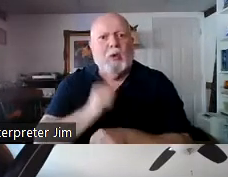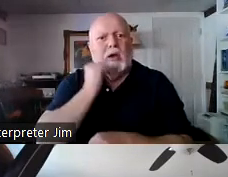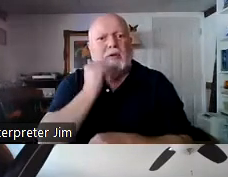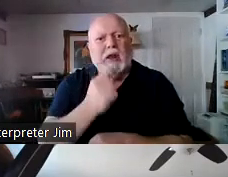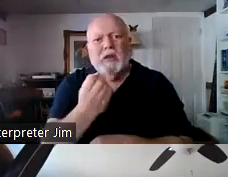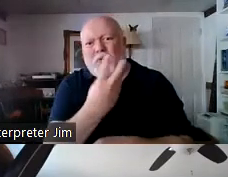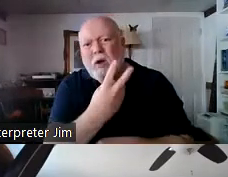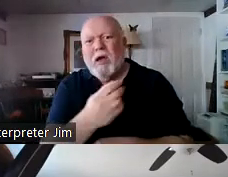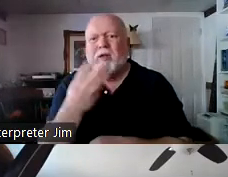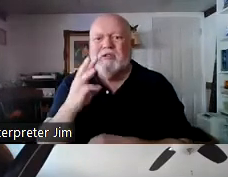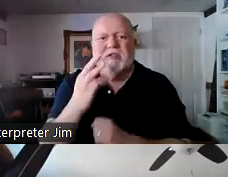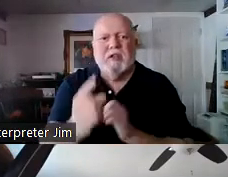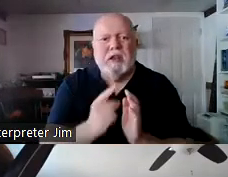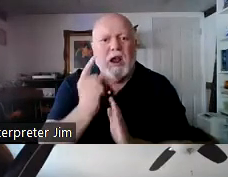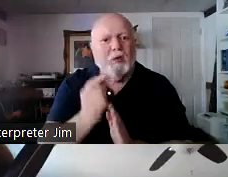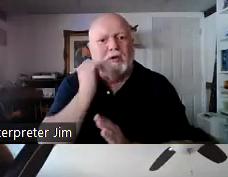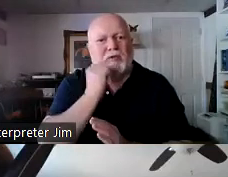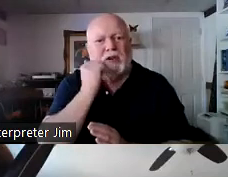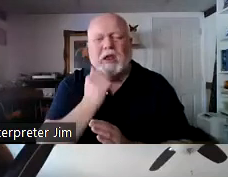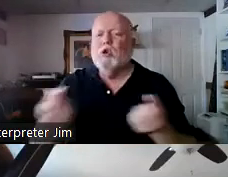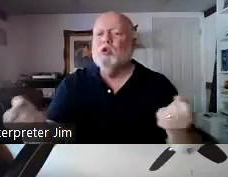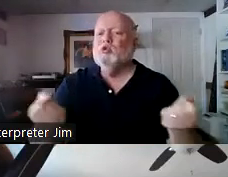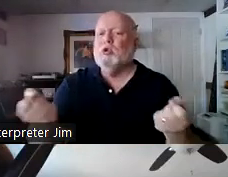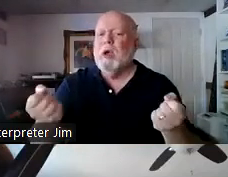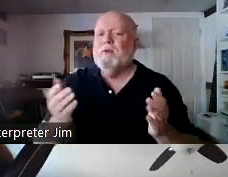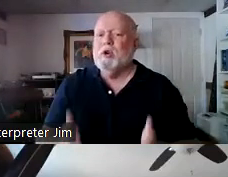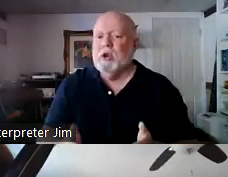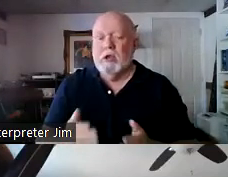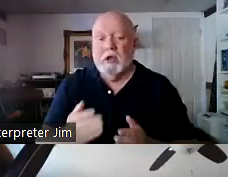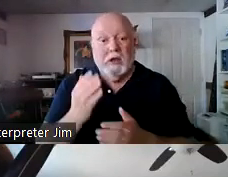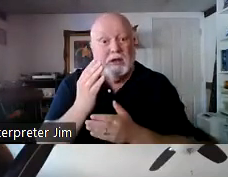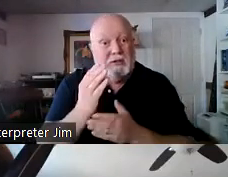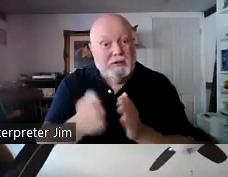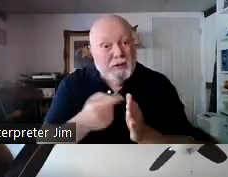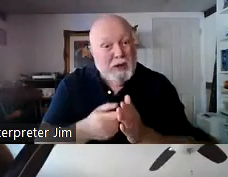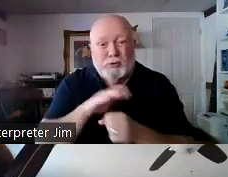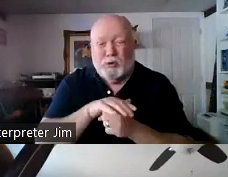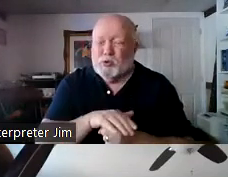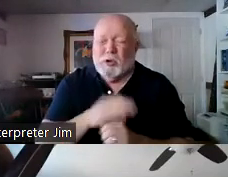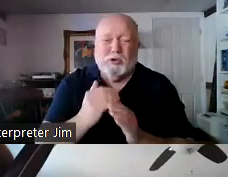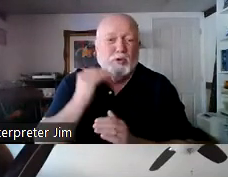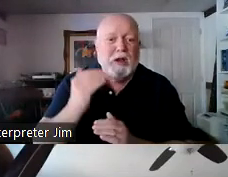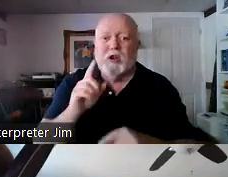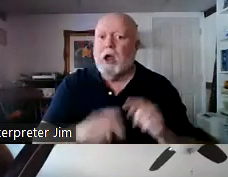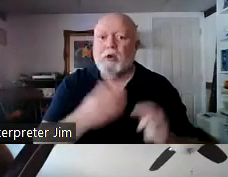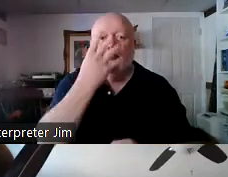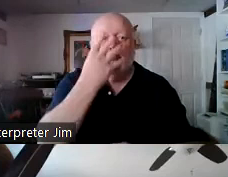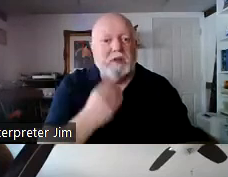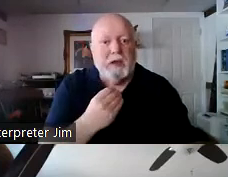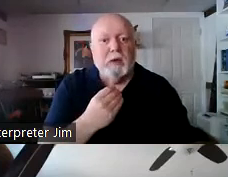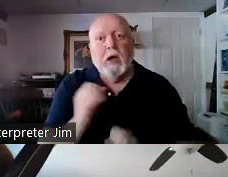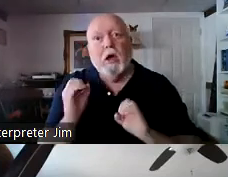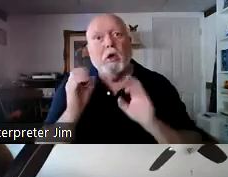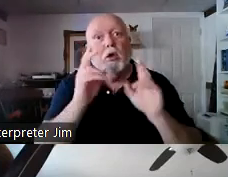as a truck driver. And there were some days I was so stressed I couldn't sleep, and I'd go to work with no sleep, and